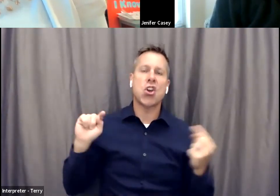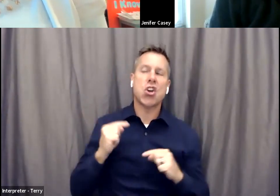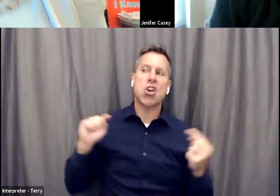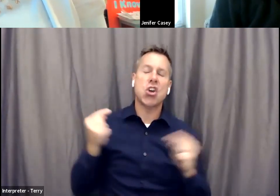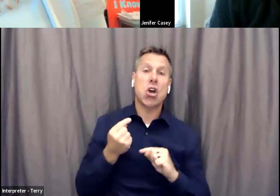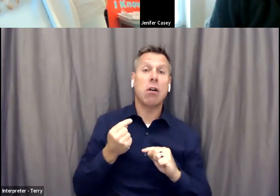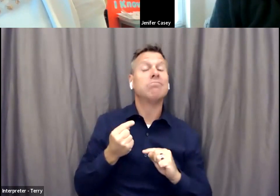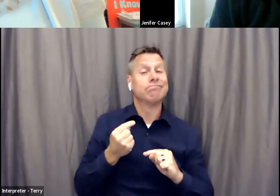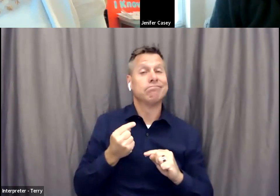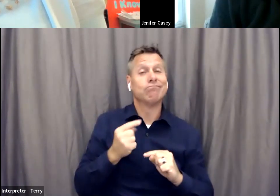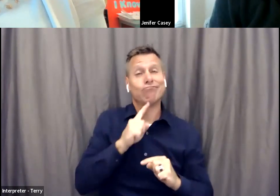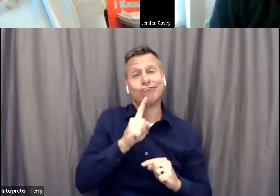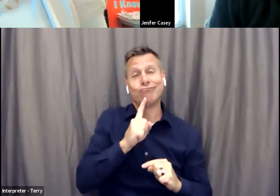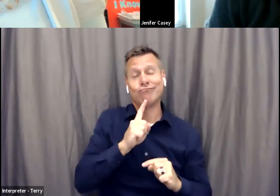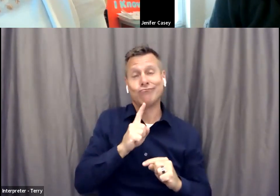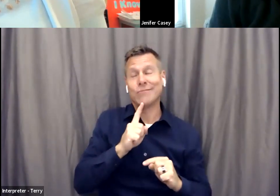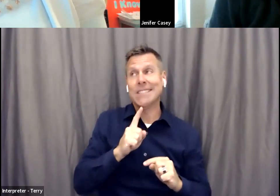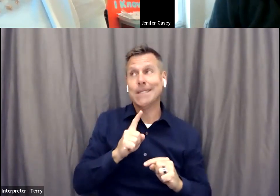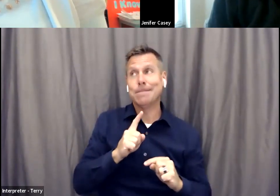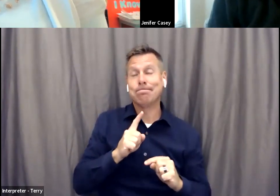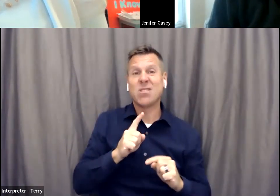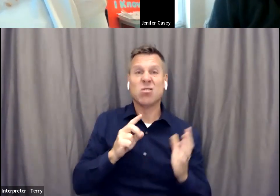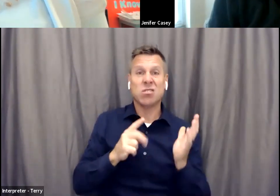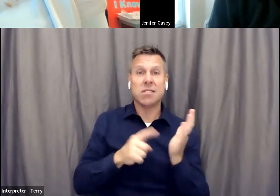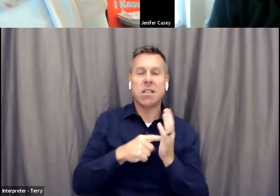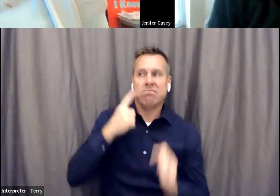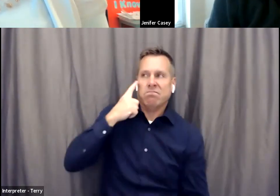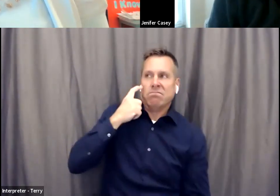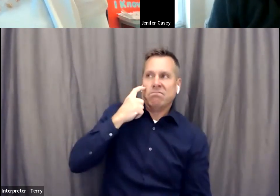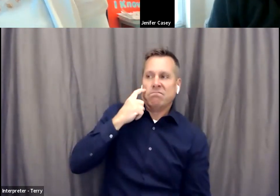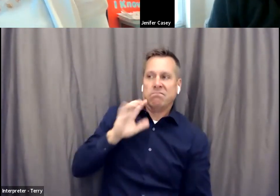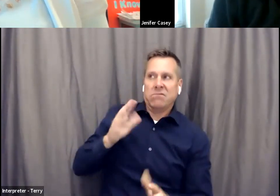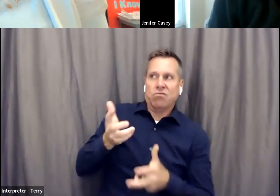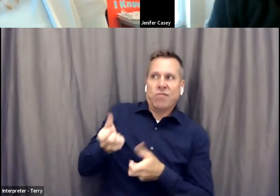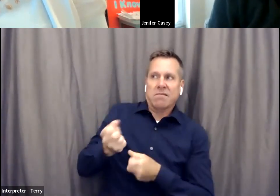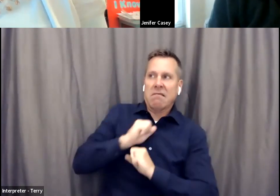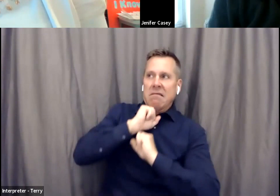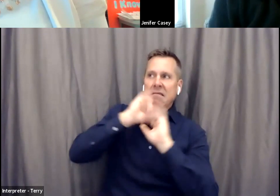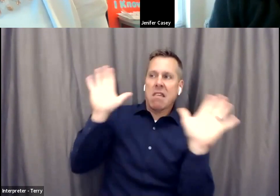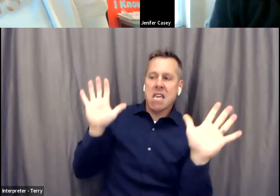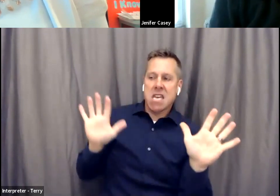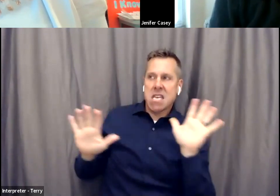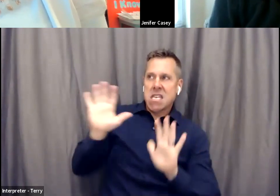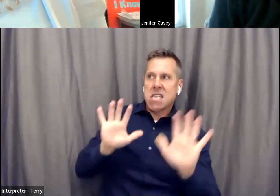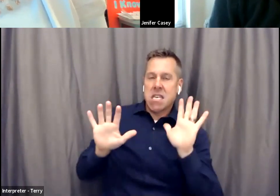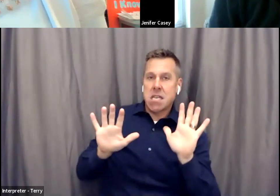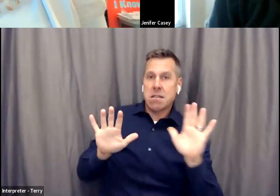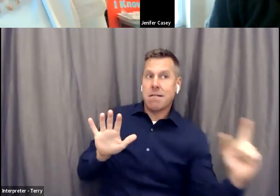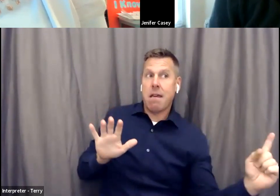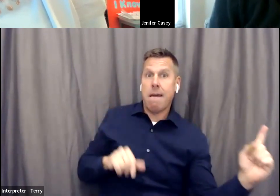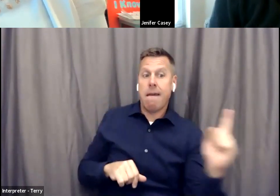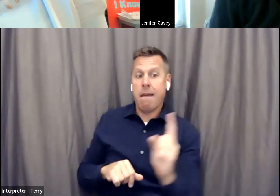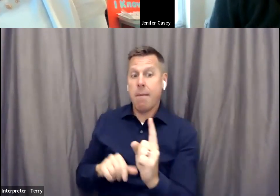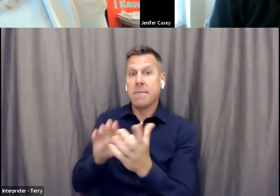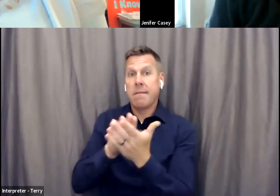big distrust or mistrust when these individuals come to college